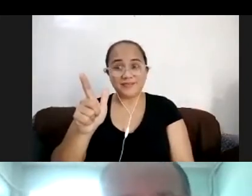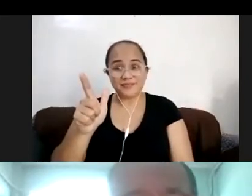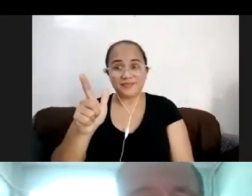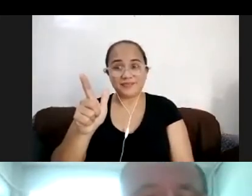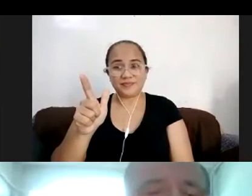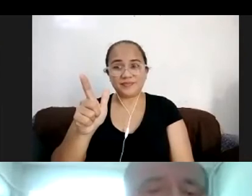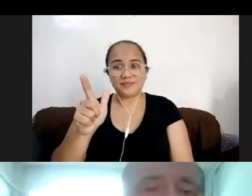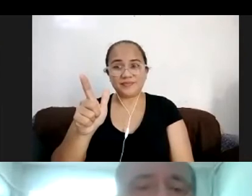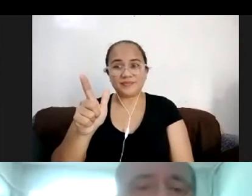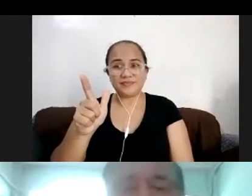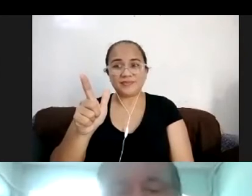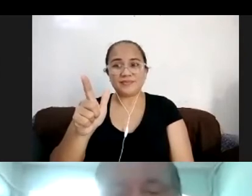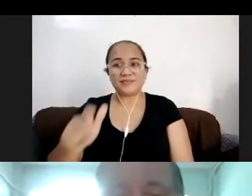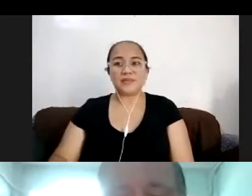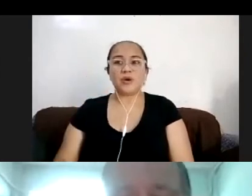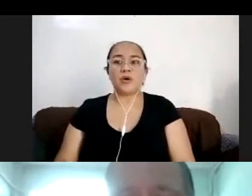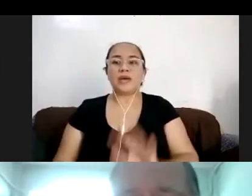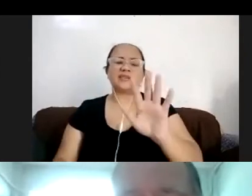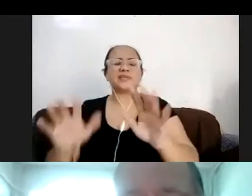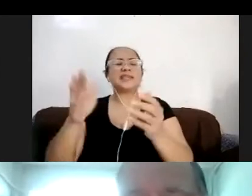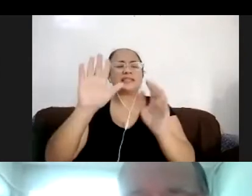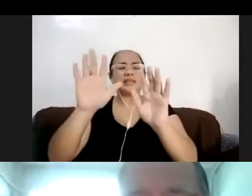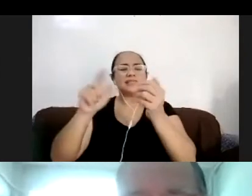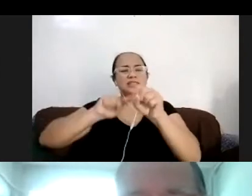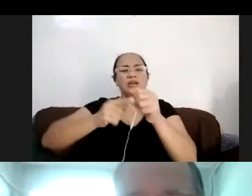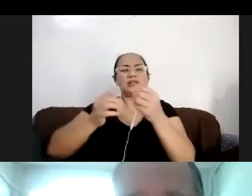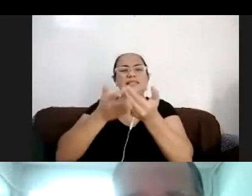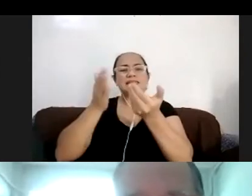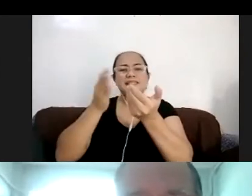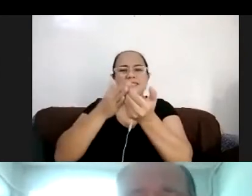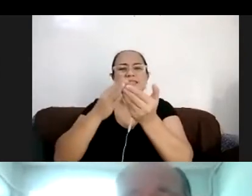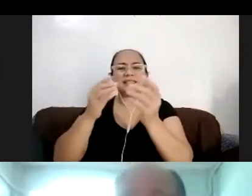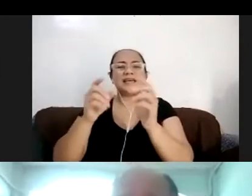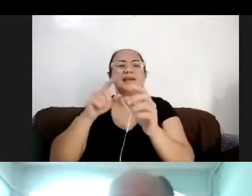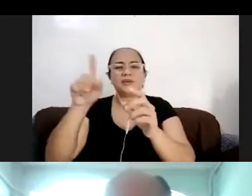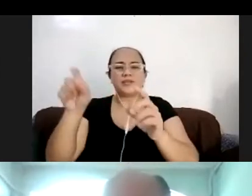Let's actually start with the easier question. How many phrases in this sentence?